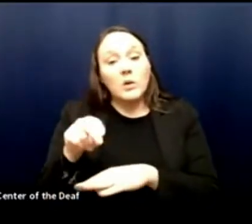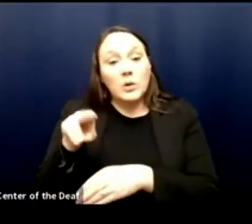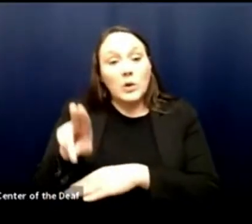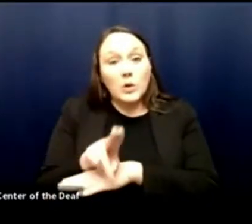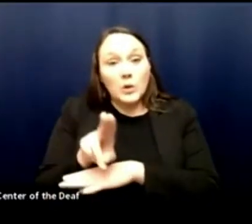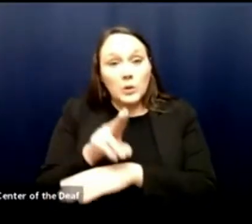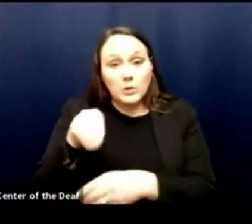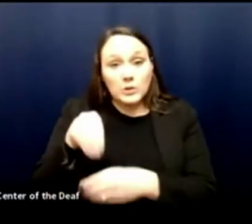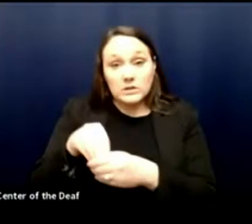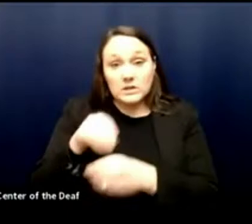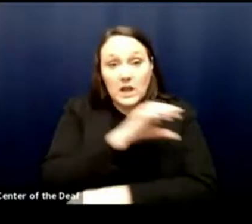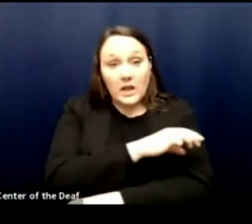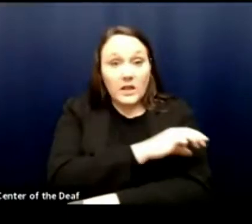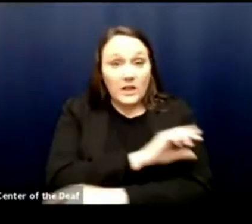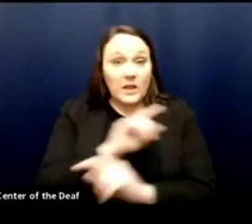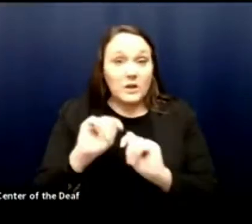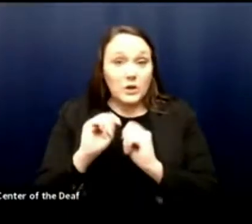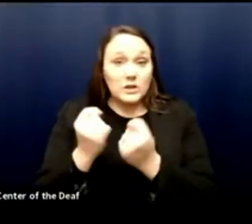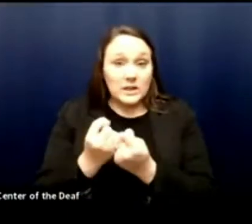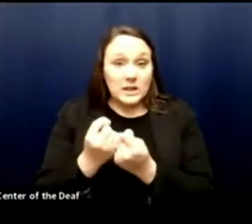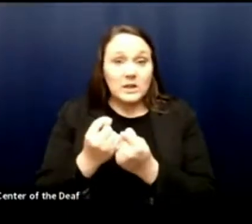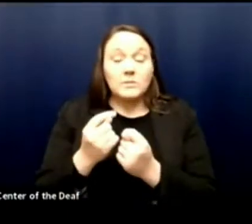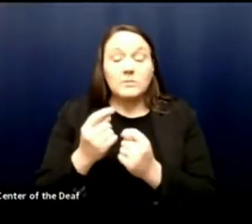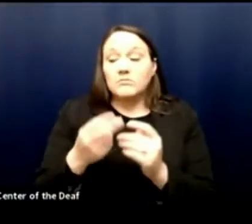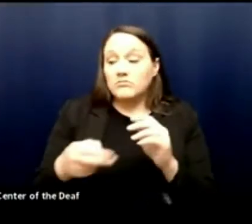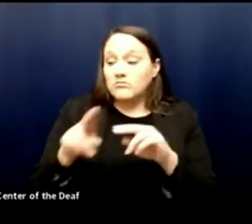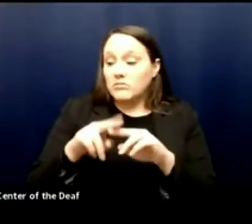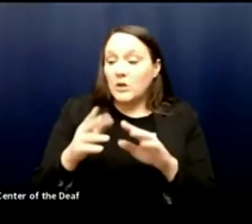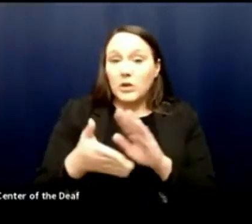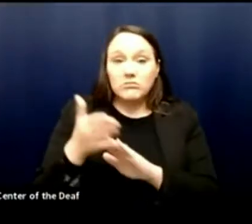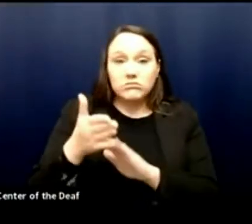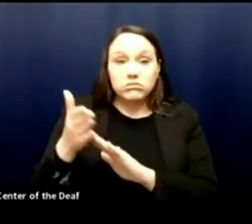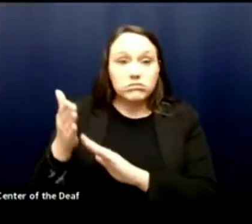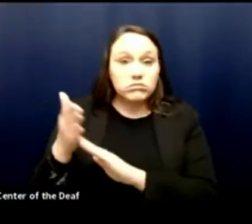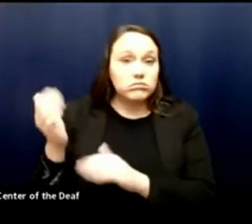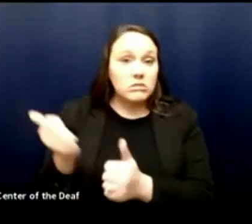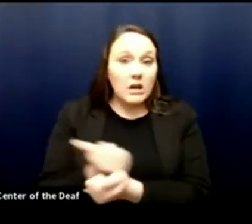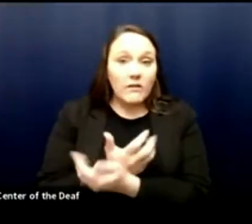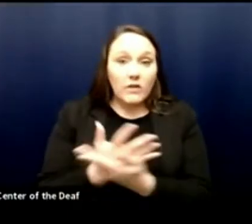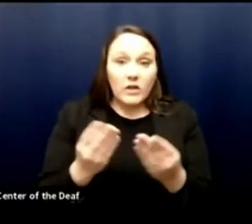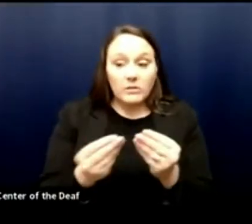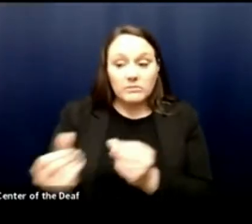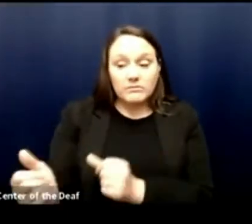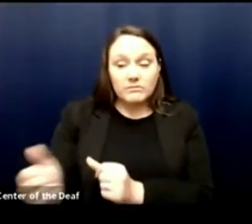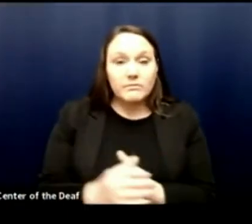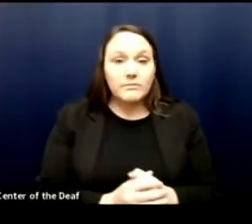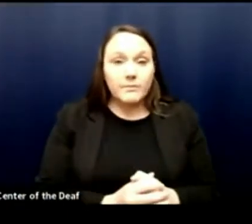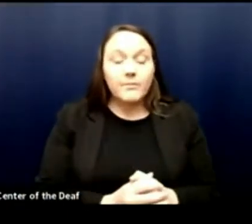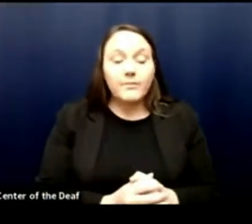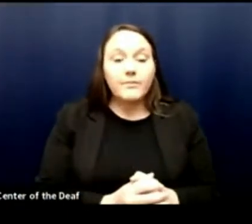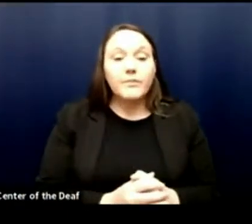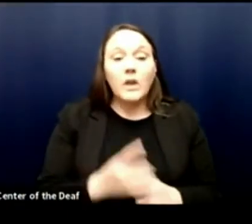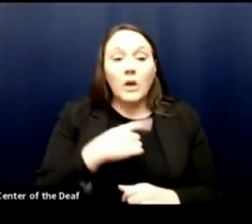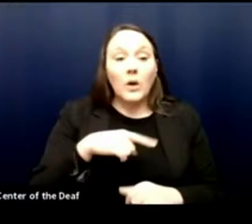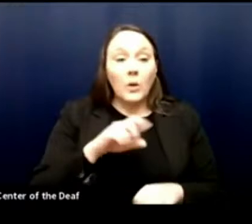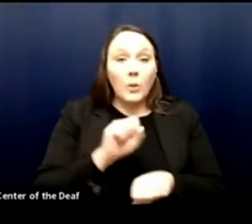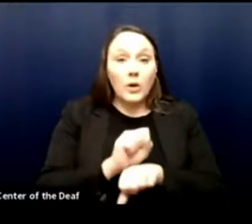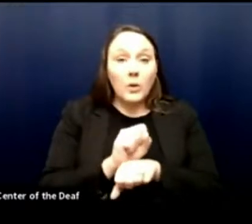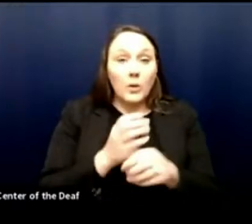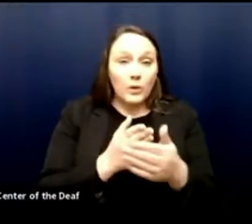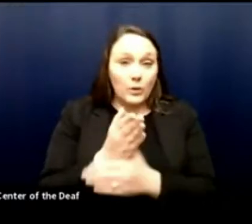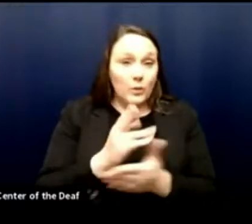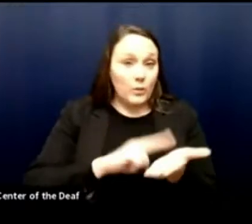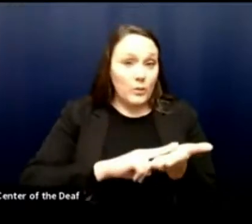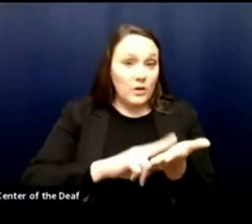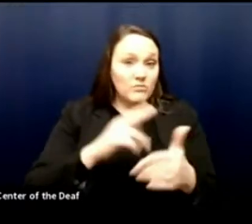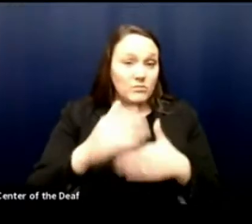clinical team to increase efficiency of appointments. We are working through the contractual process to begin utilizing the